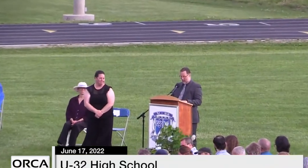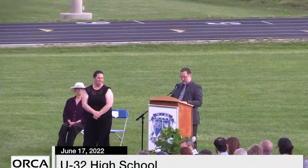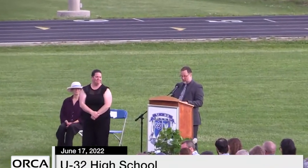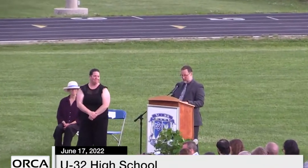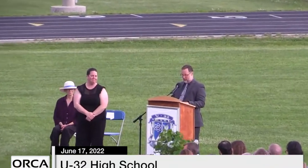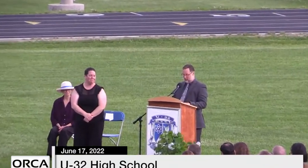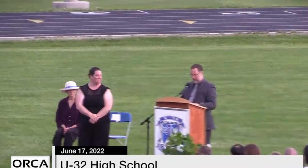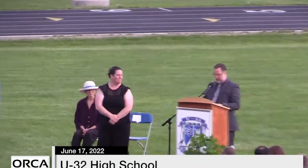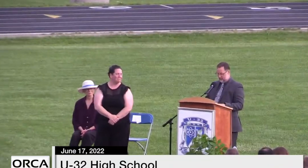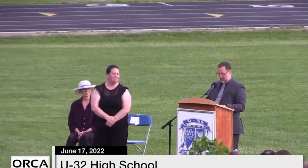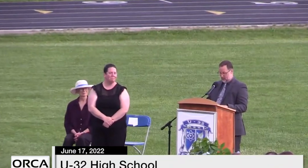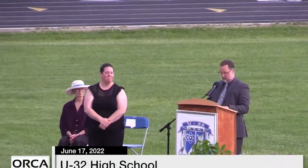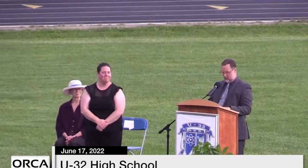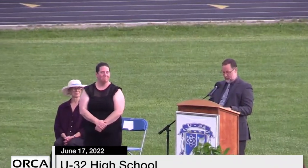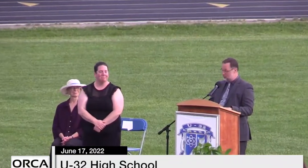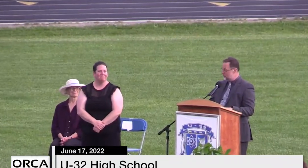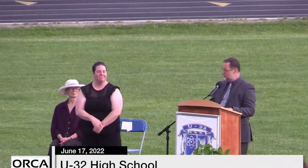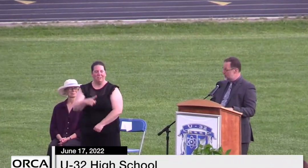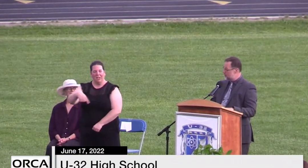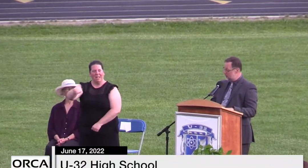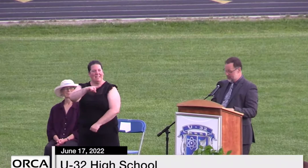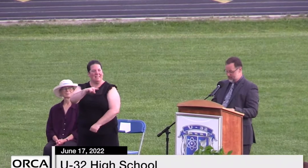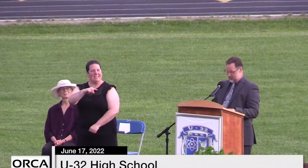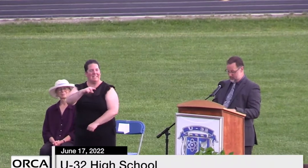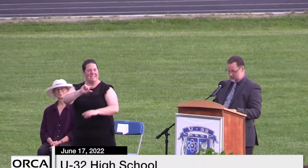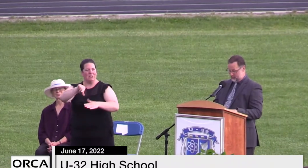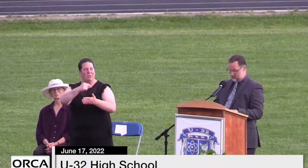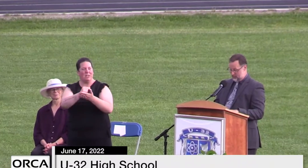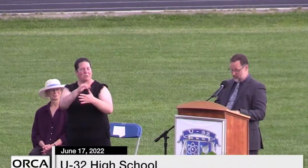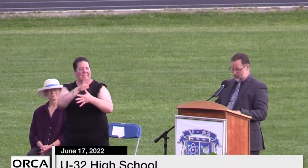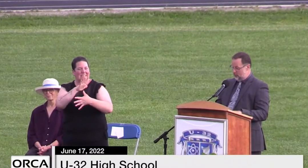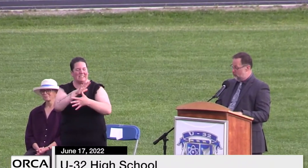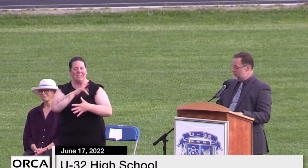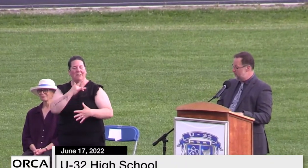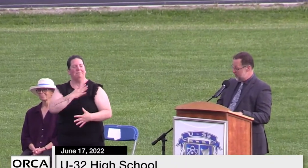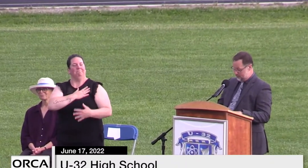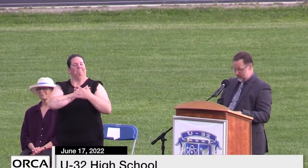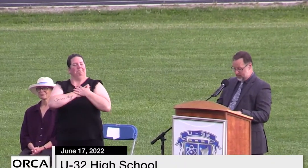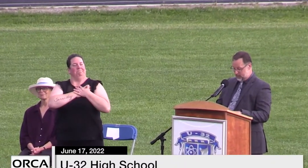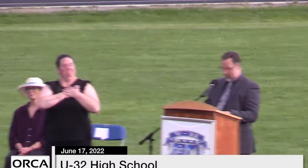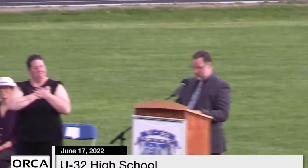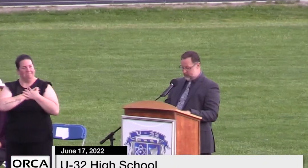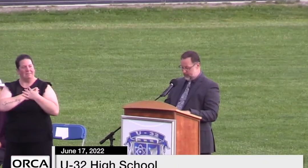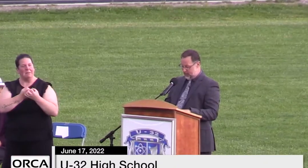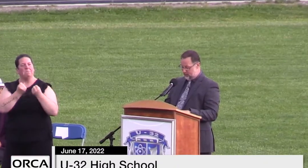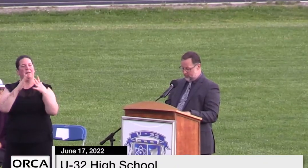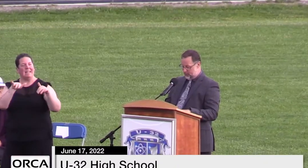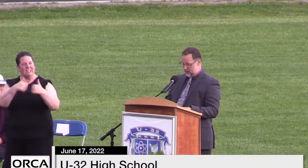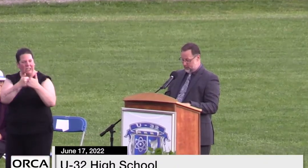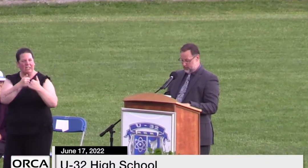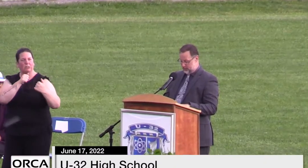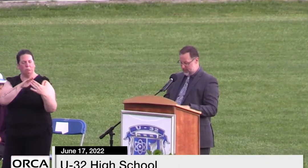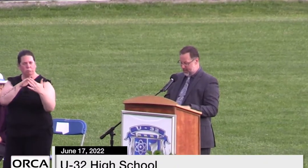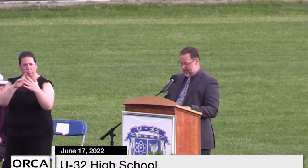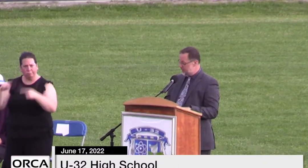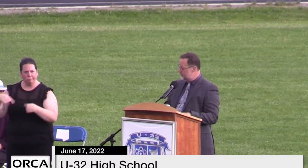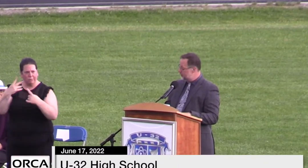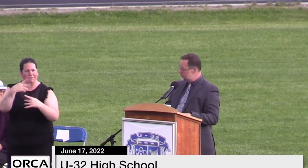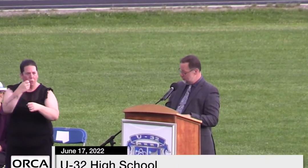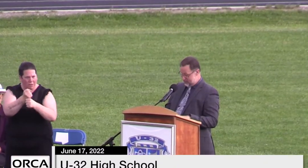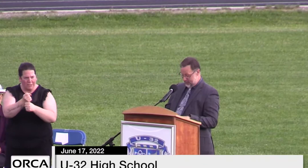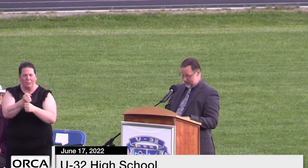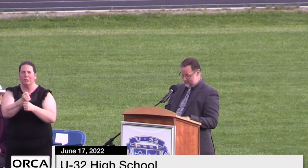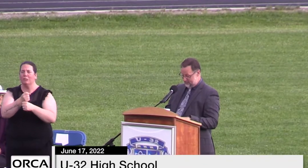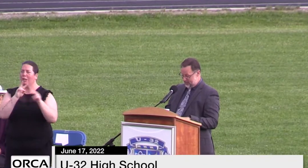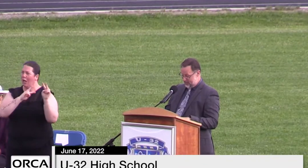So I hold a special place in my heart for this group of graduating seniors. We've faced many challenges together over the years, and as I